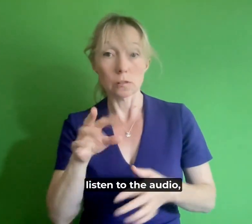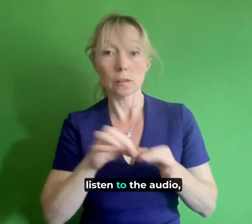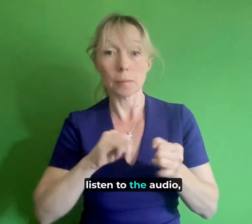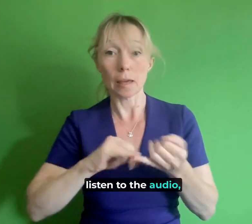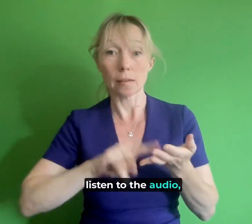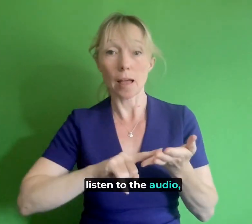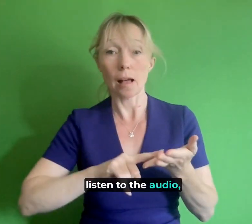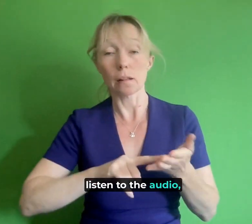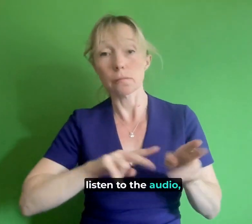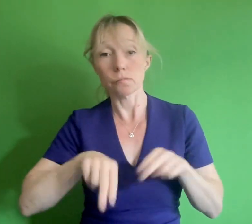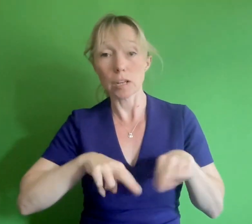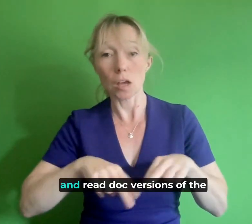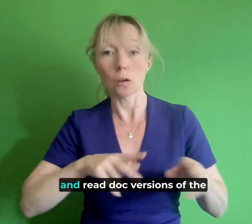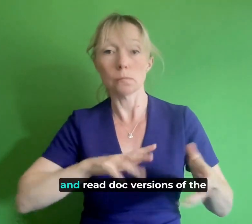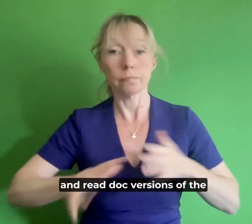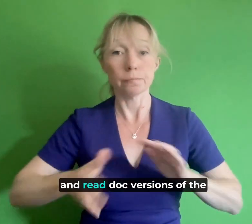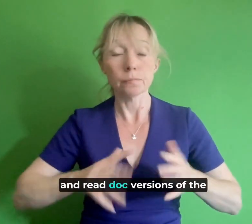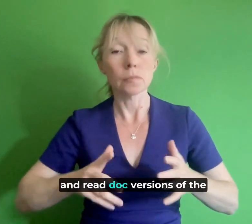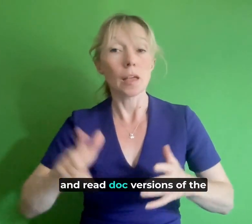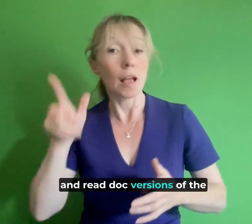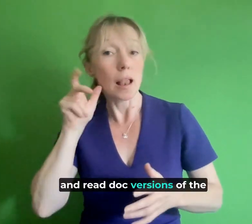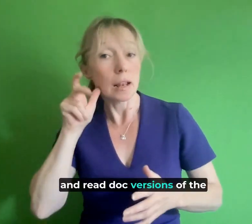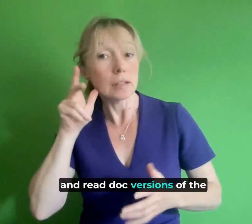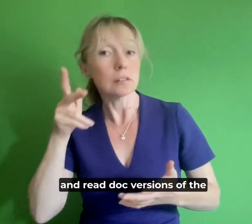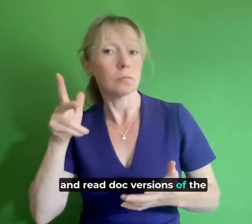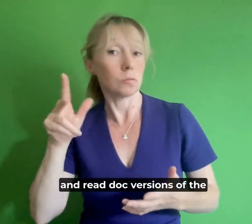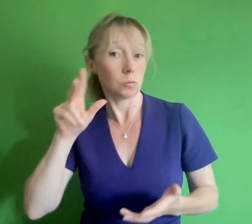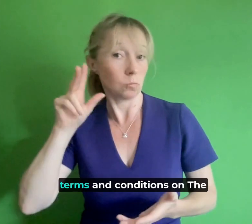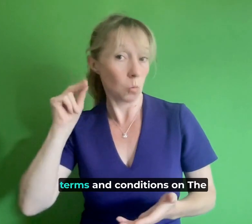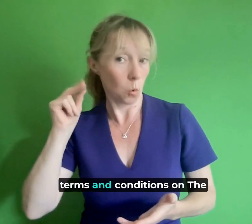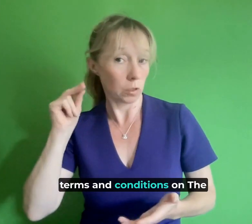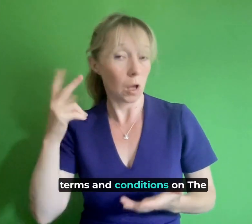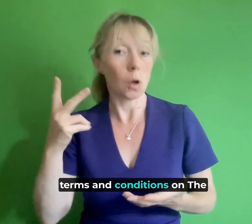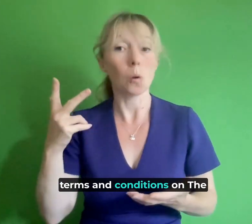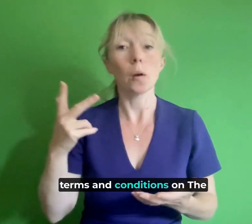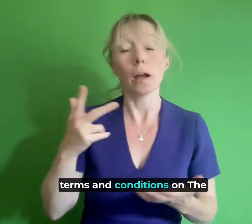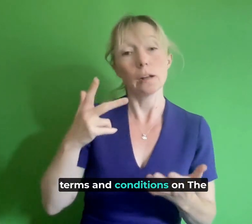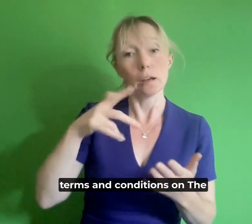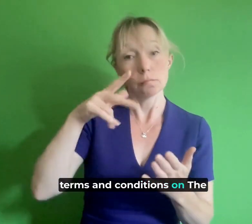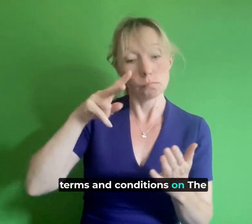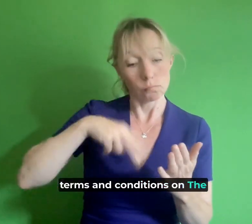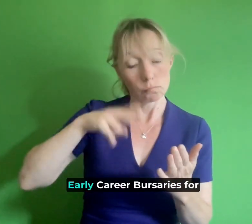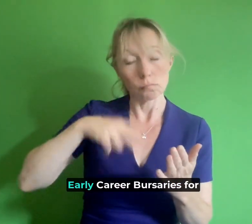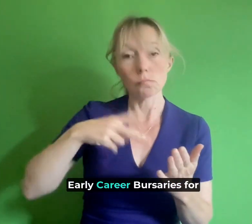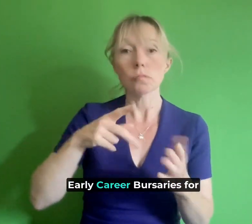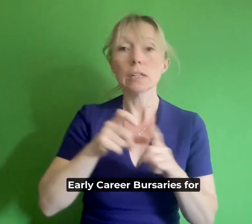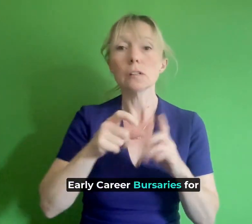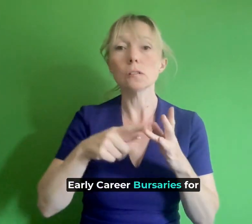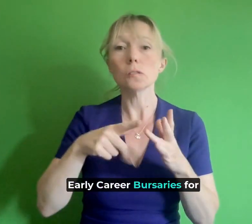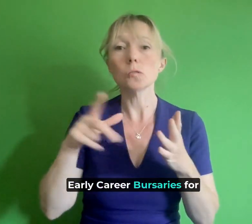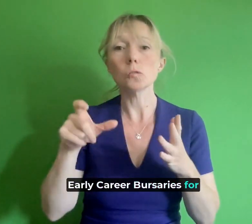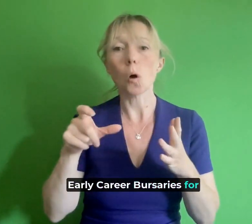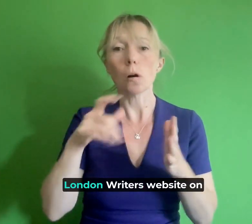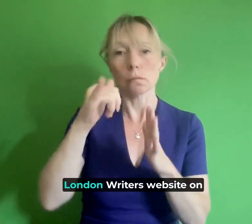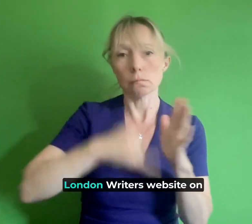to the audio, and read doc versions of the terms and conditions on the Early Career Bursaries for London